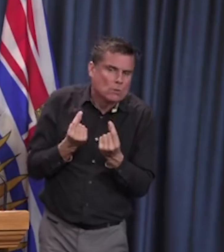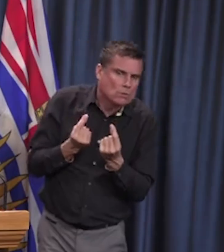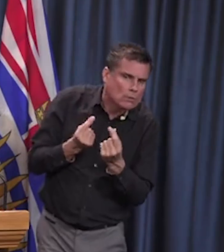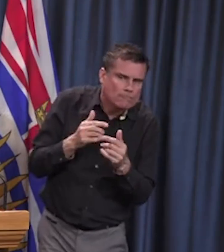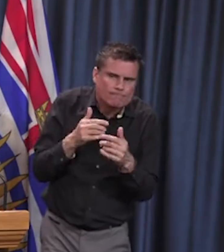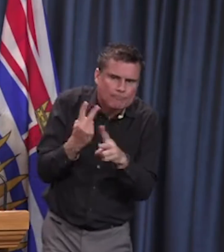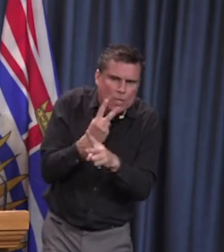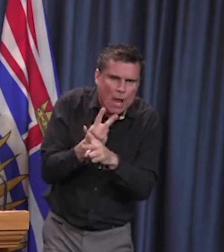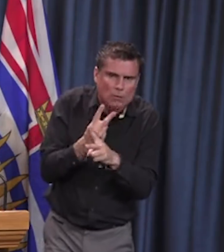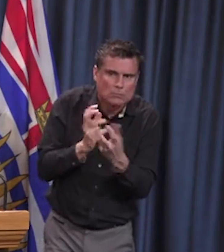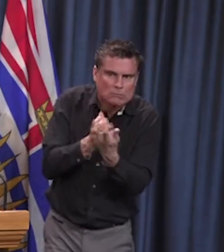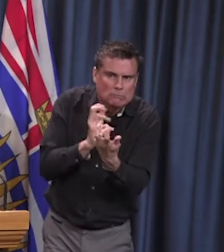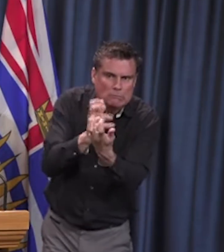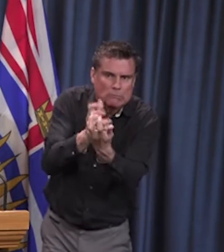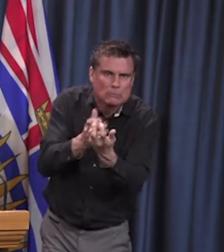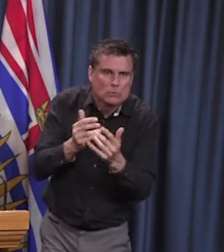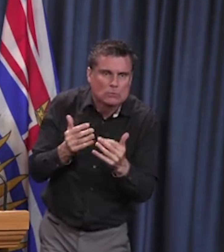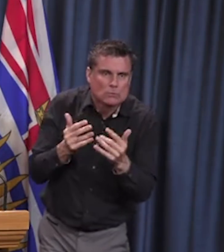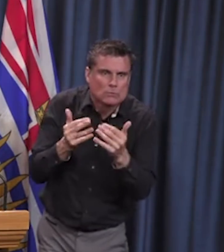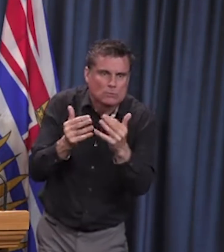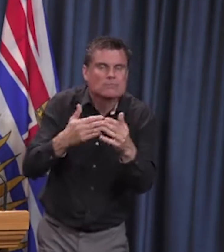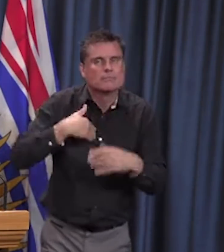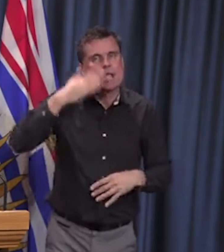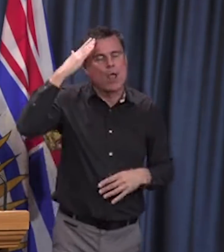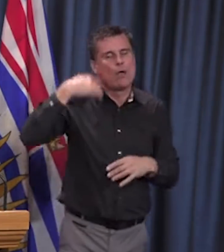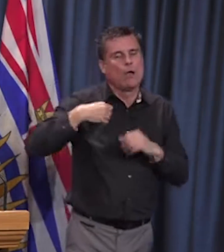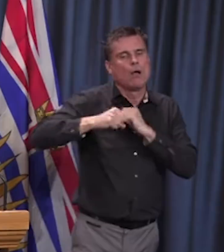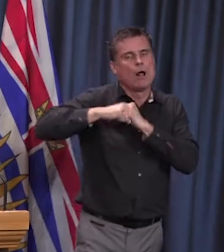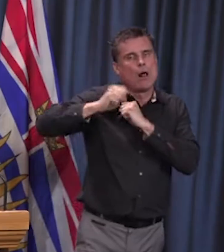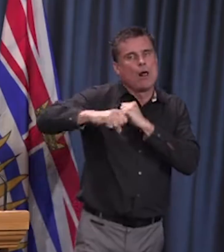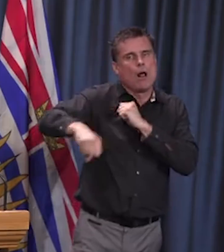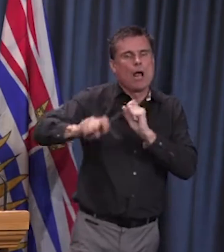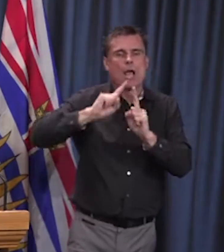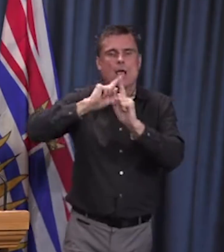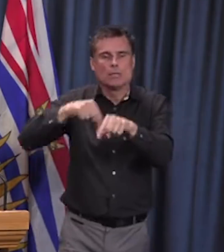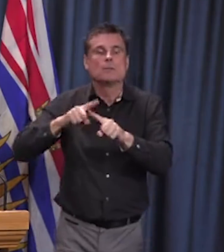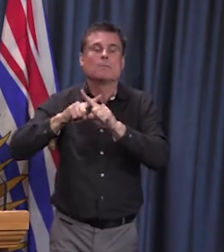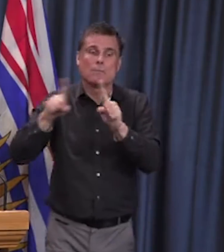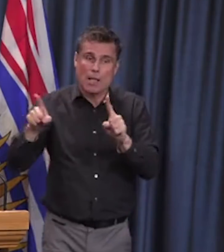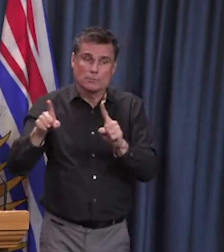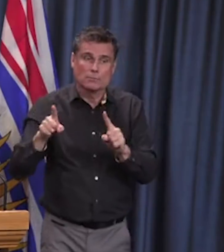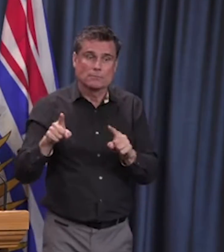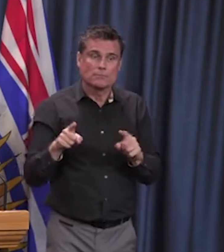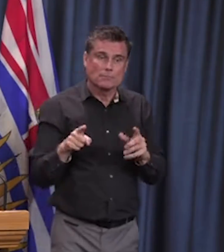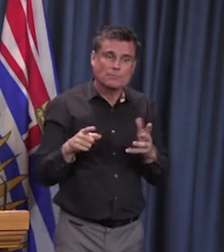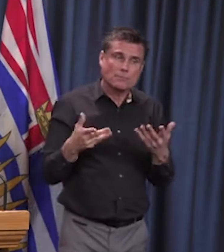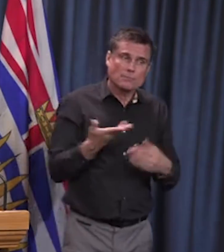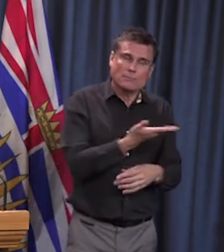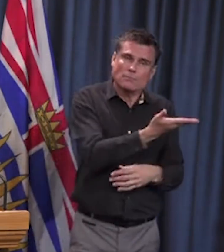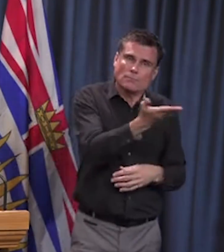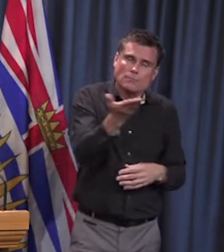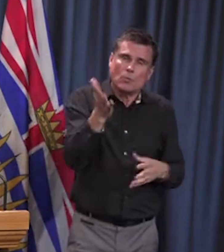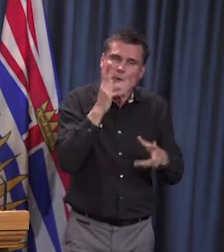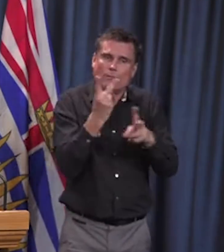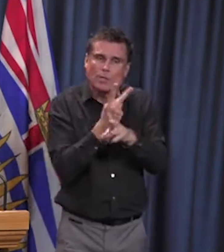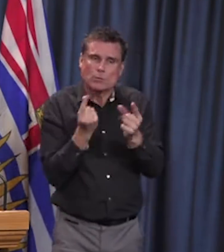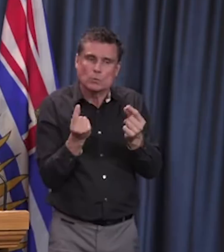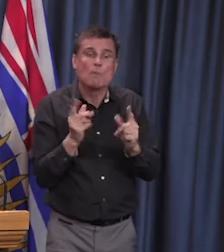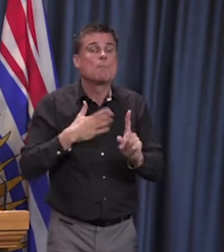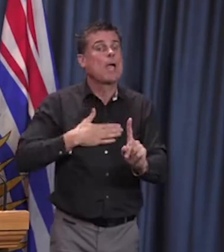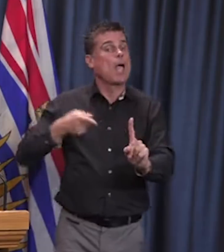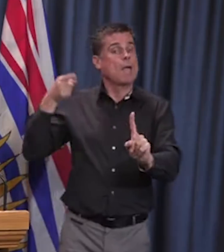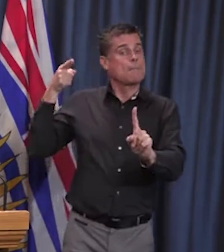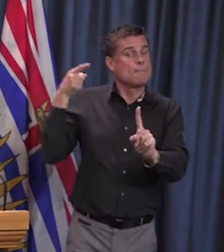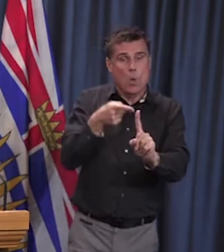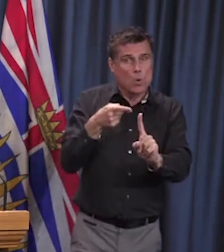less, having given you that long-winded answer. But we need to be thoughtful about this, and we need to be driven by the science and the direction we get from public